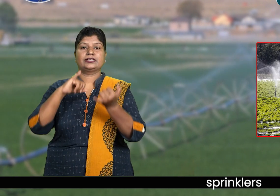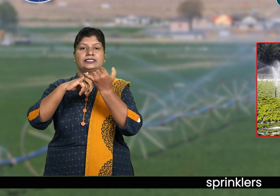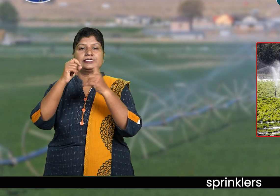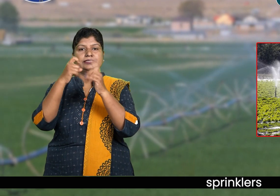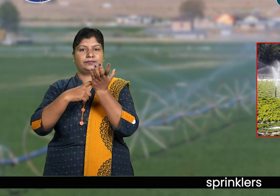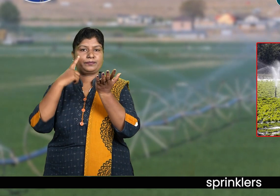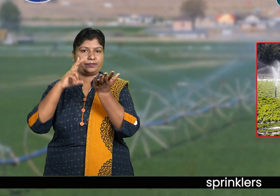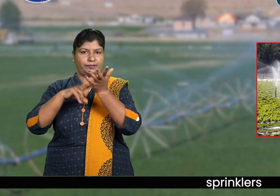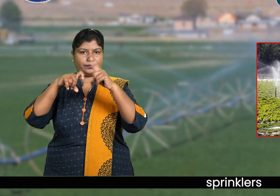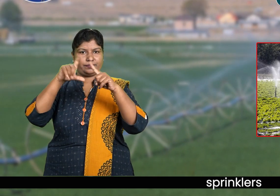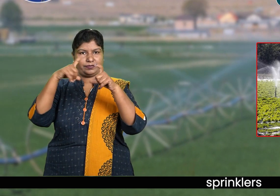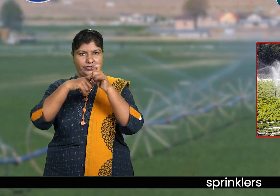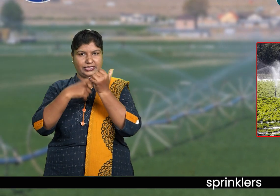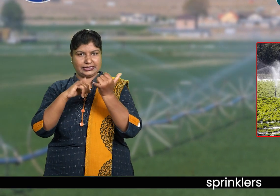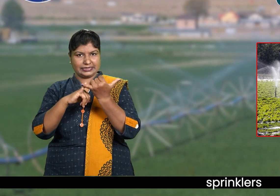sprinklers,